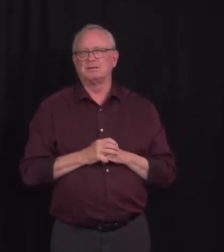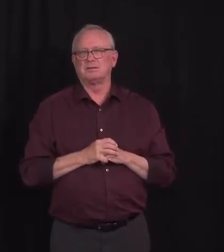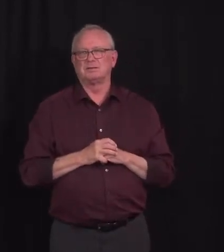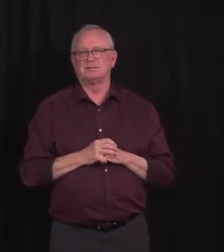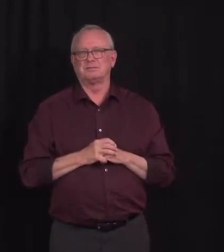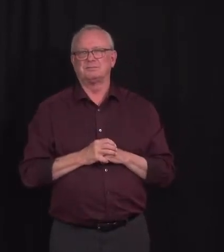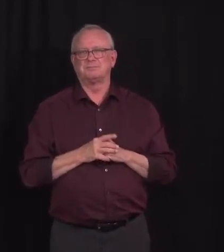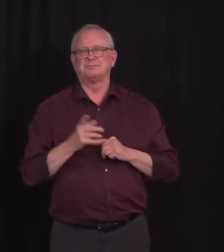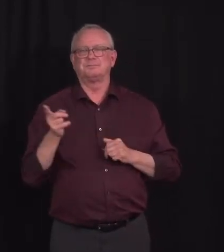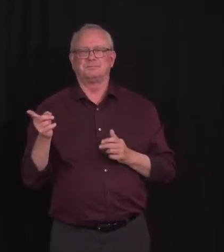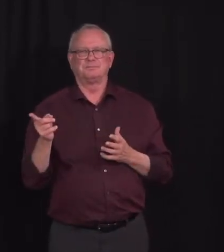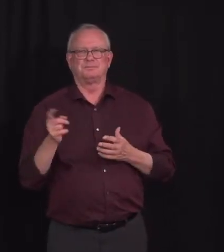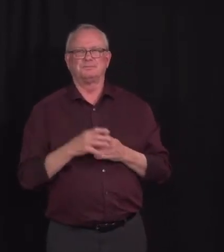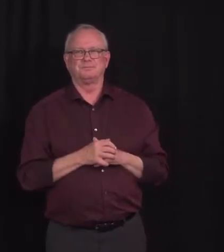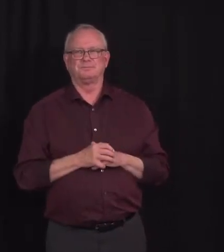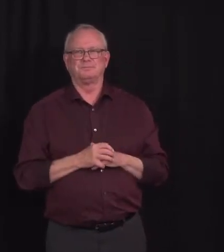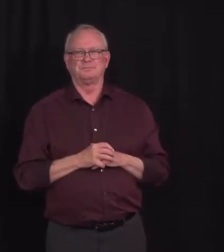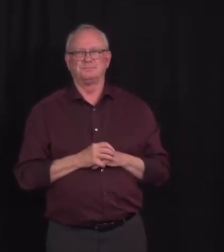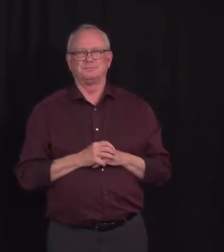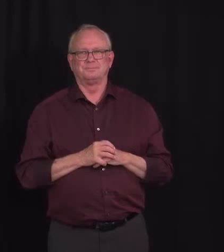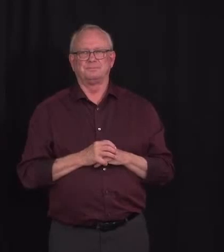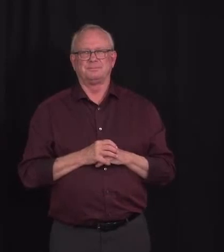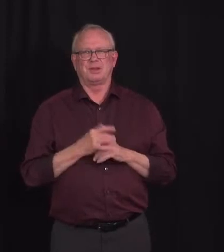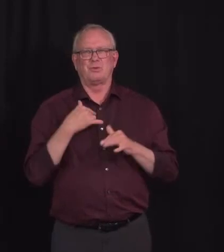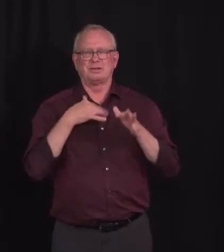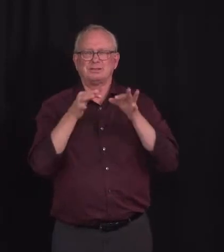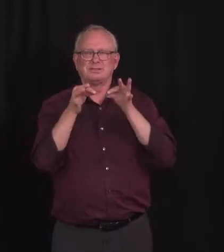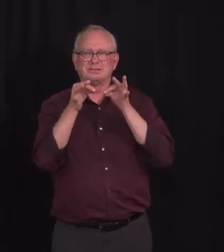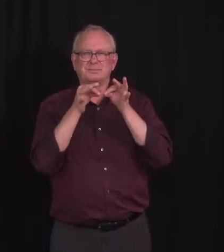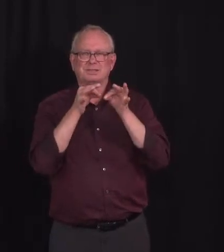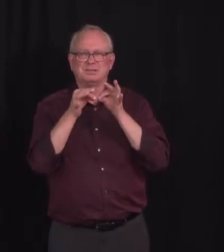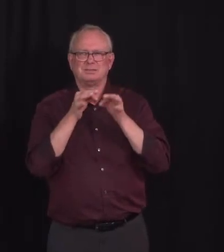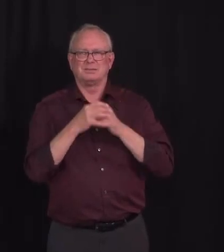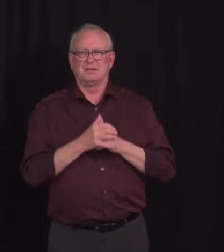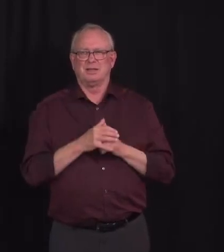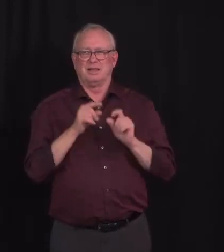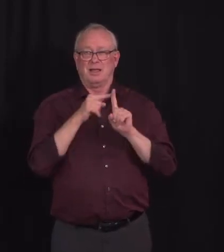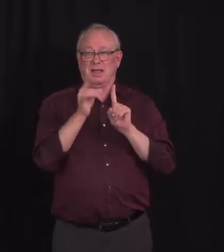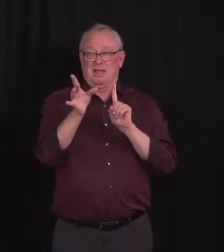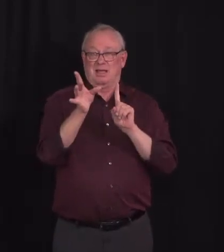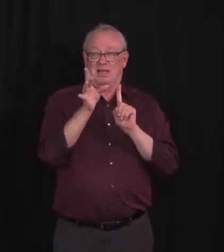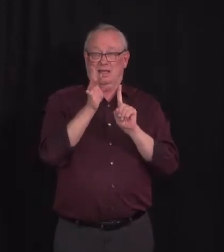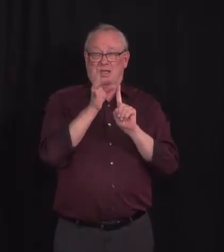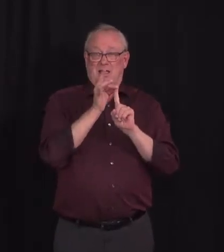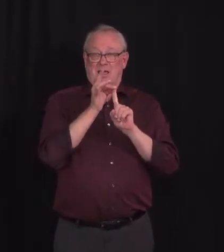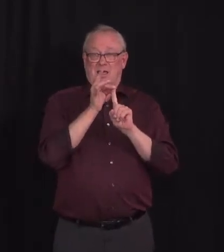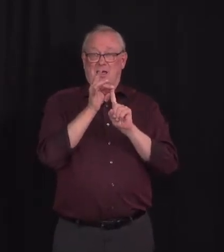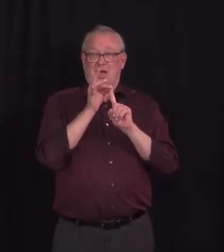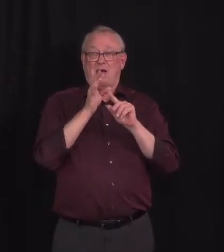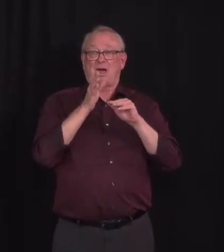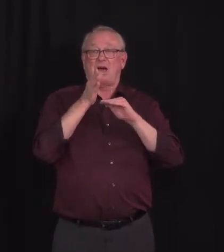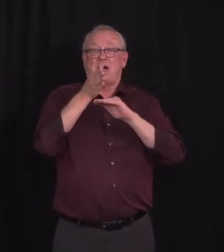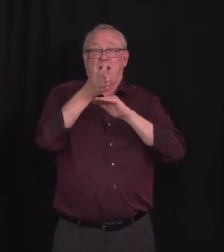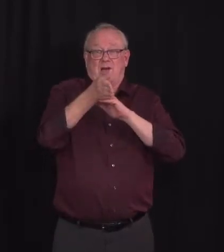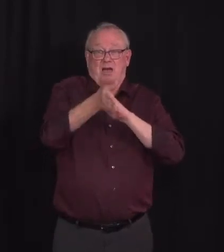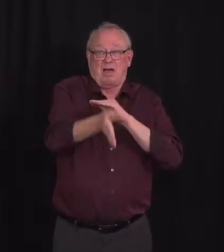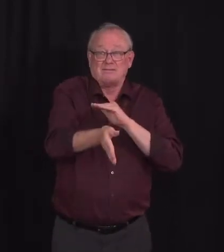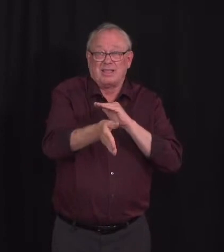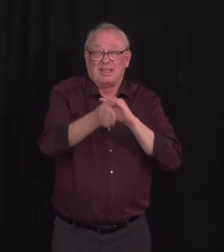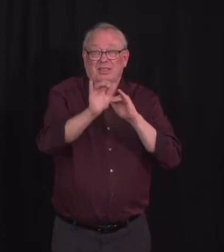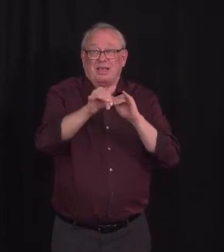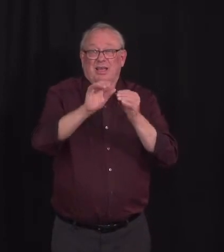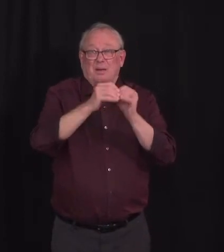to make a point in terms of language. So post-infection immunity absolutely was calculated in. I just want to make clear